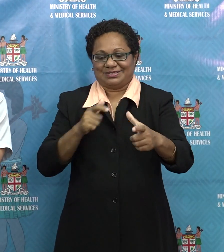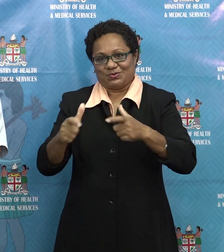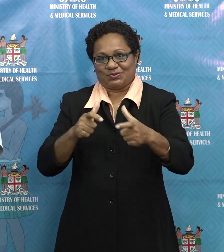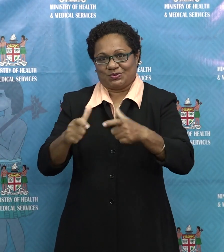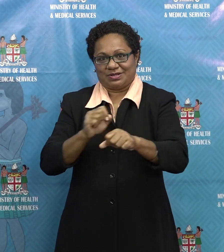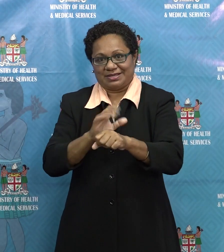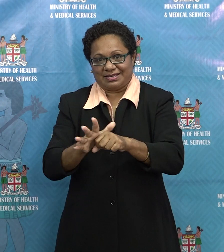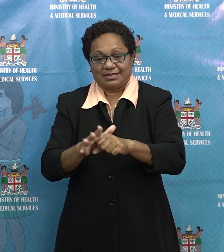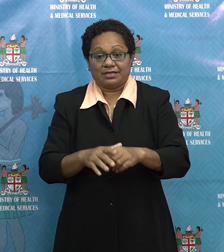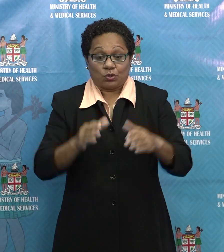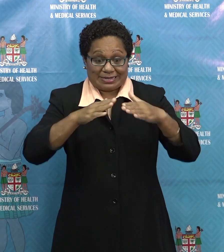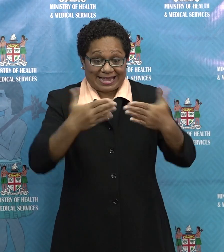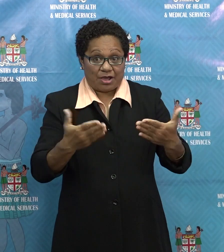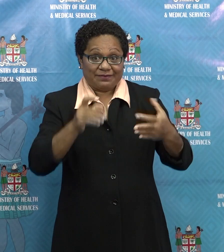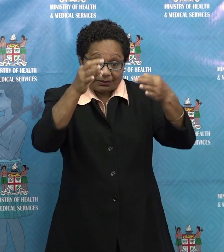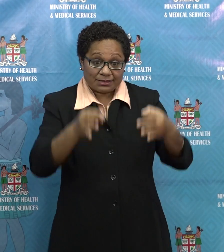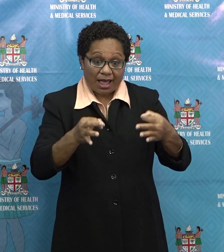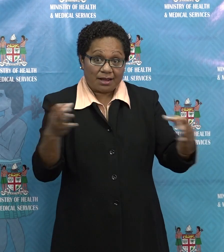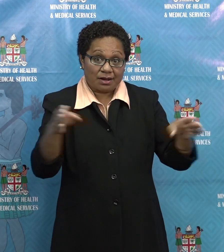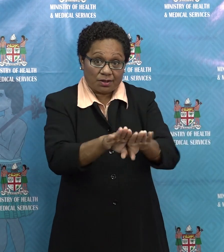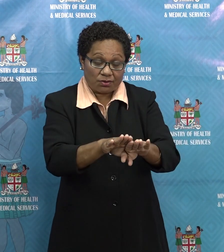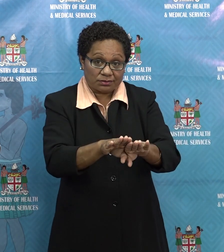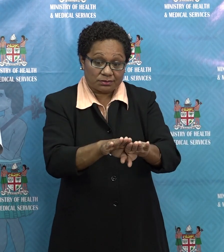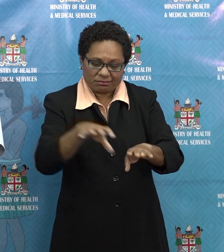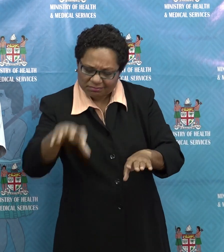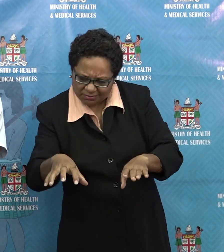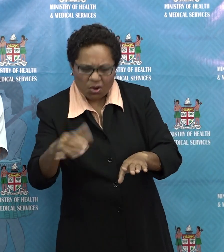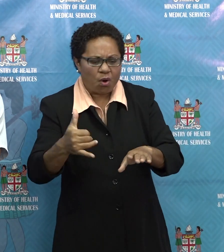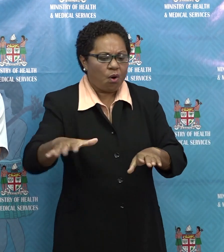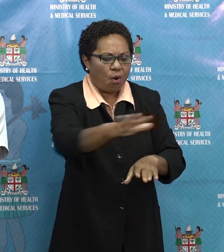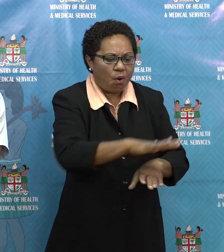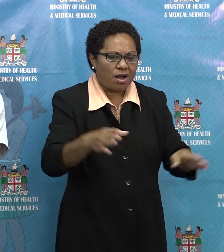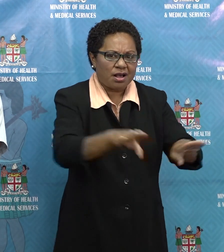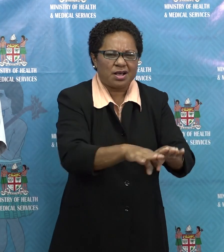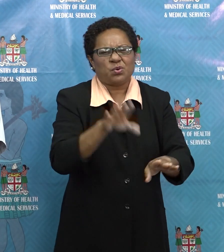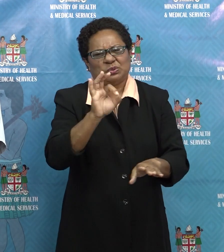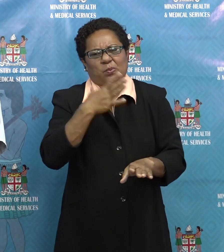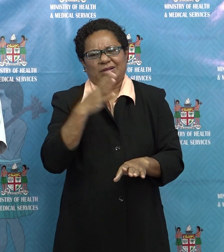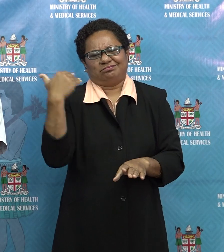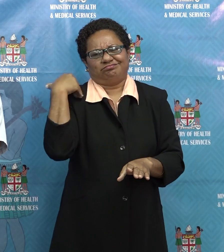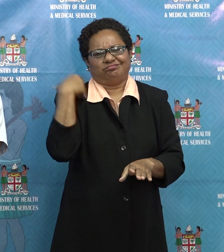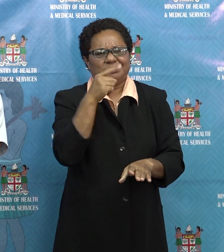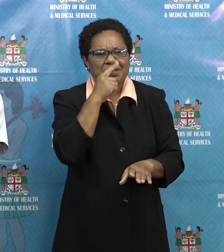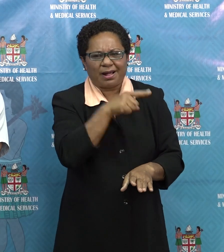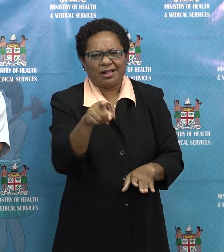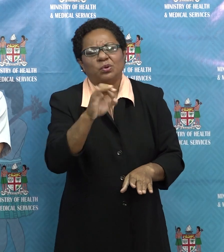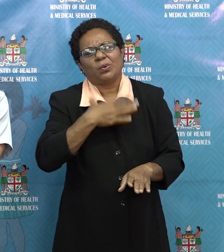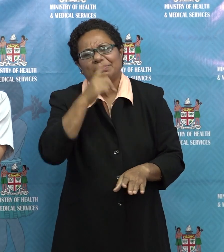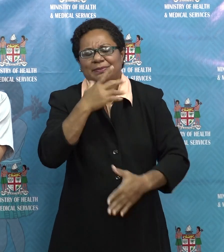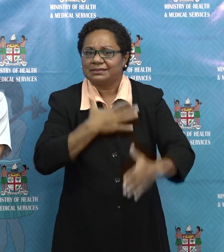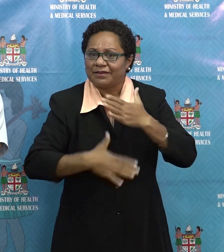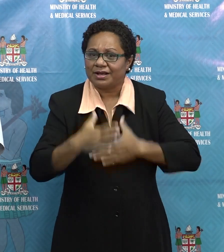or even the whole of Viti Levu, we do not place undue hardship on people and businesses. In other